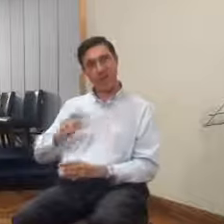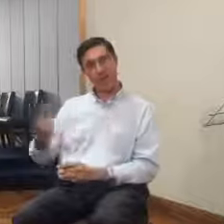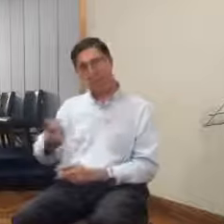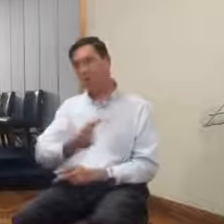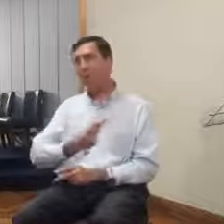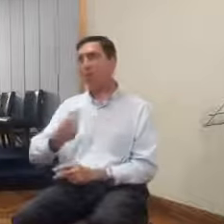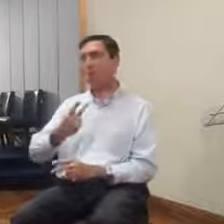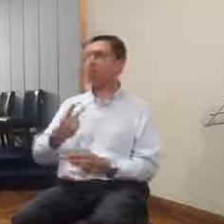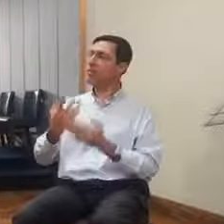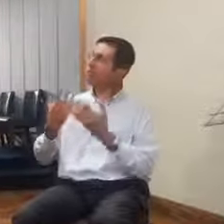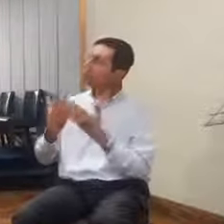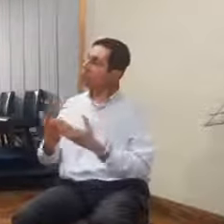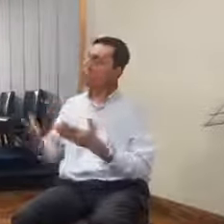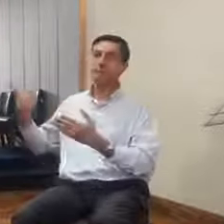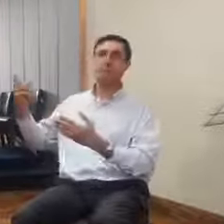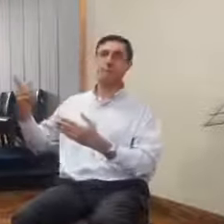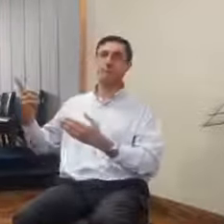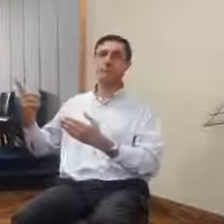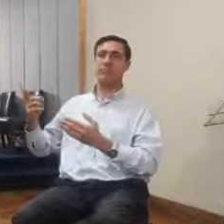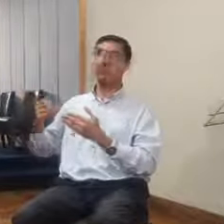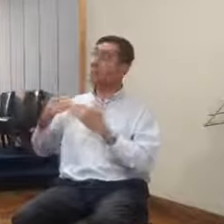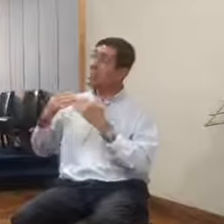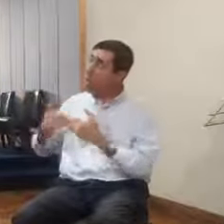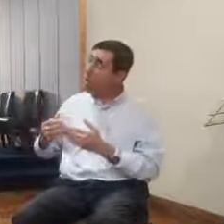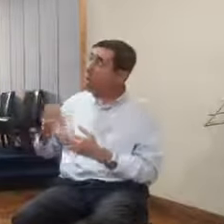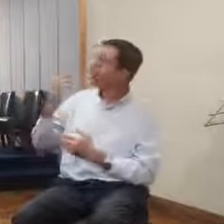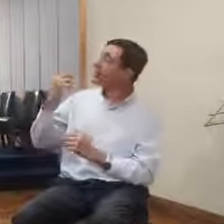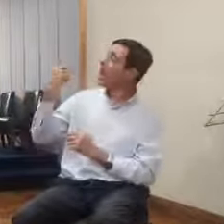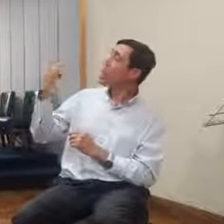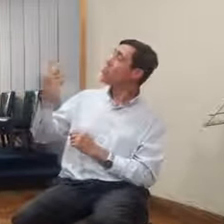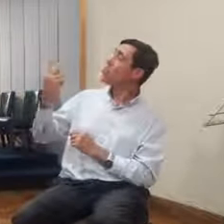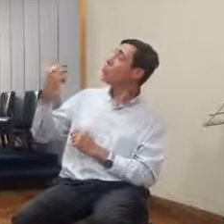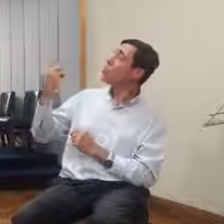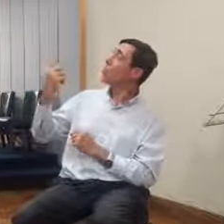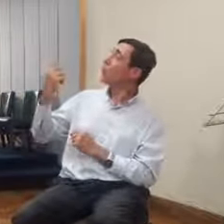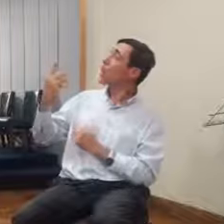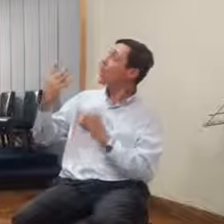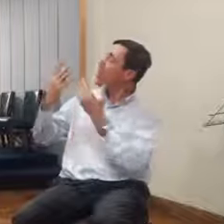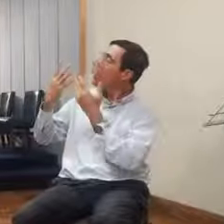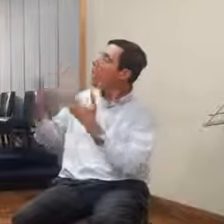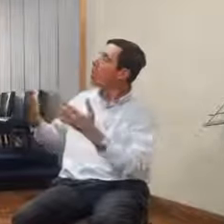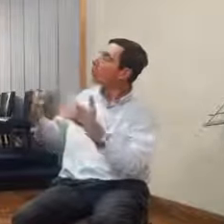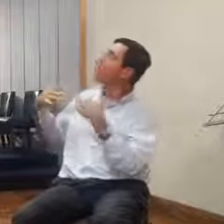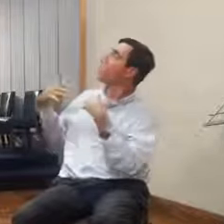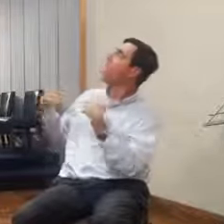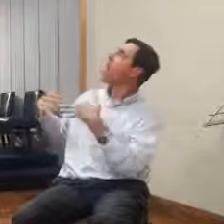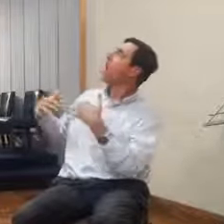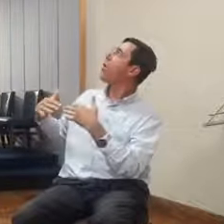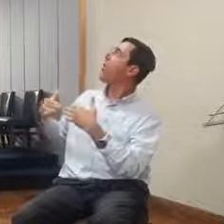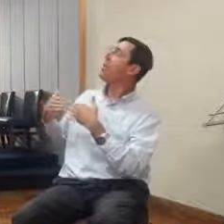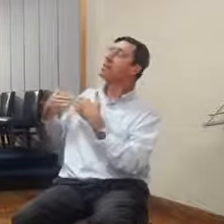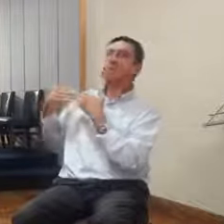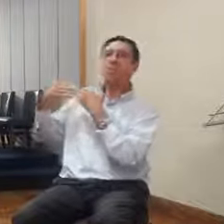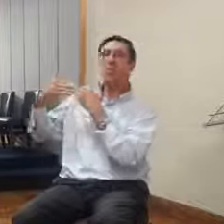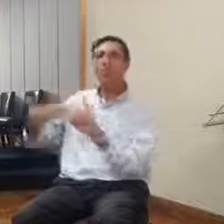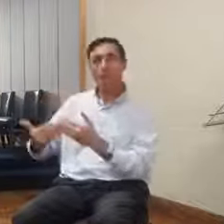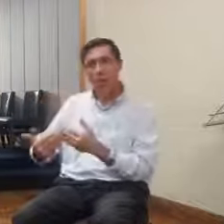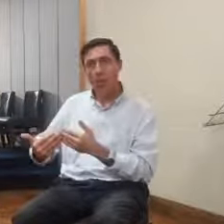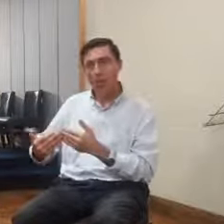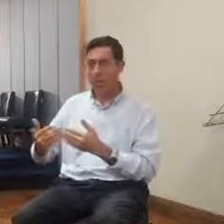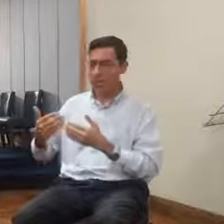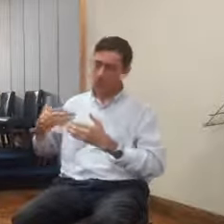awe. And the more we know of God and think of him and hold him in awe and wonder, the greater our hope